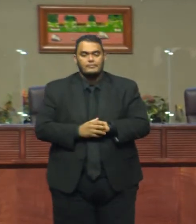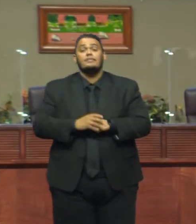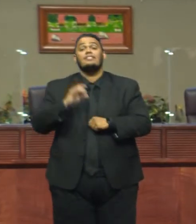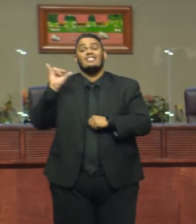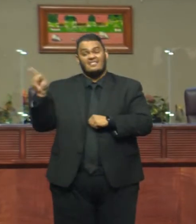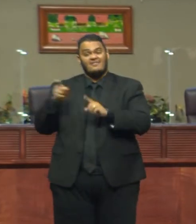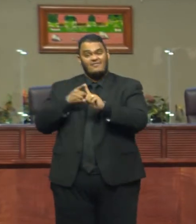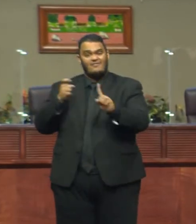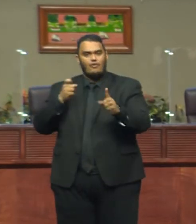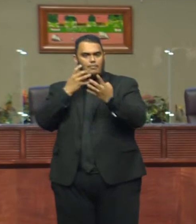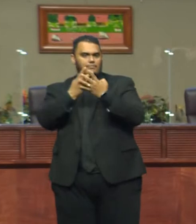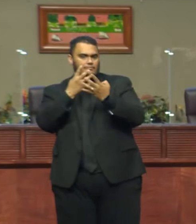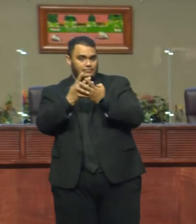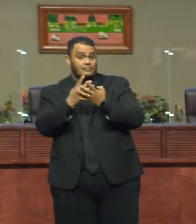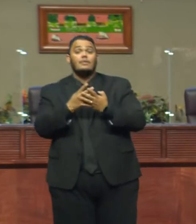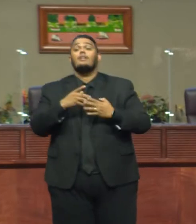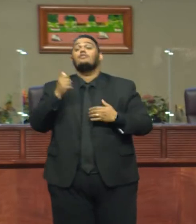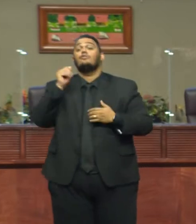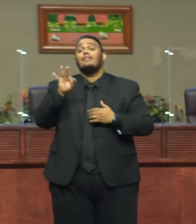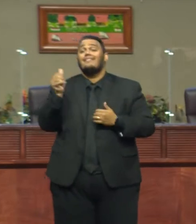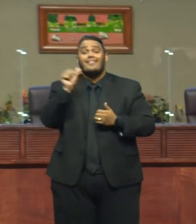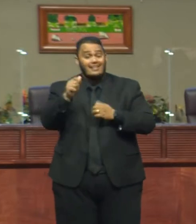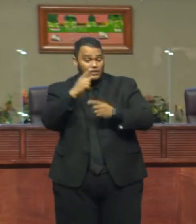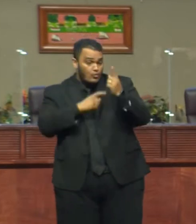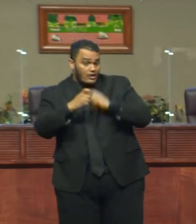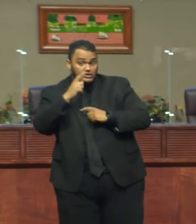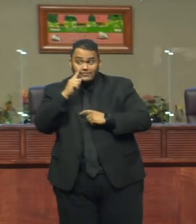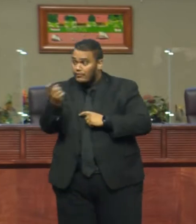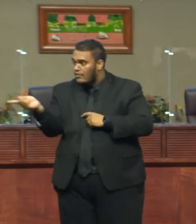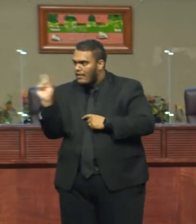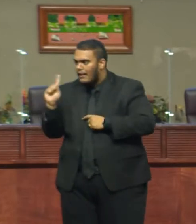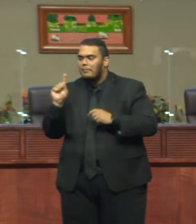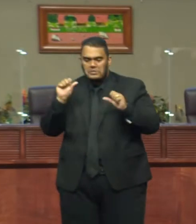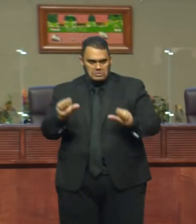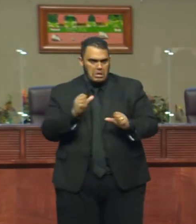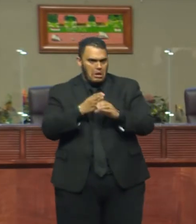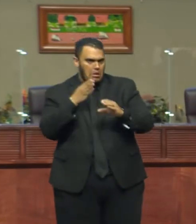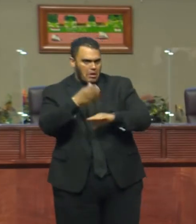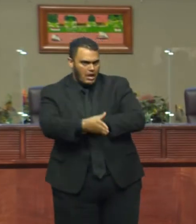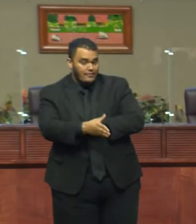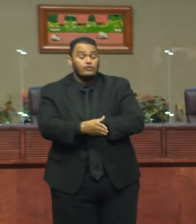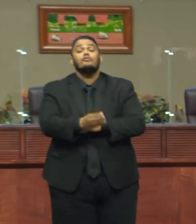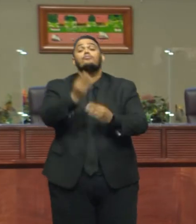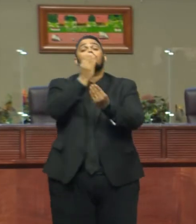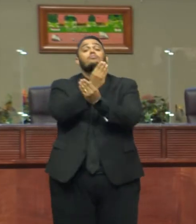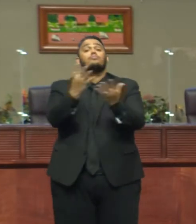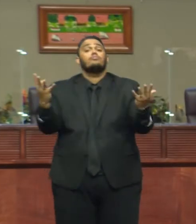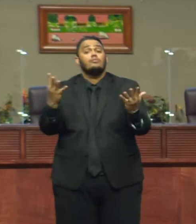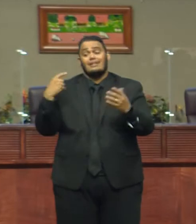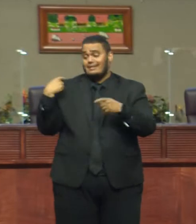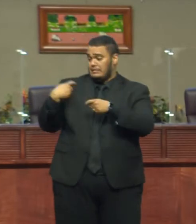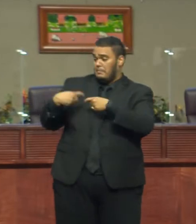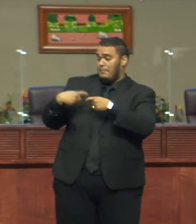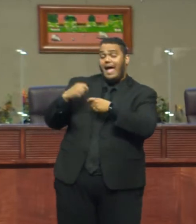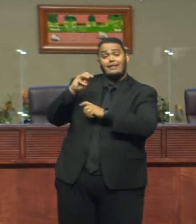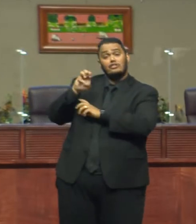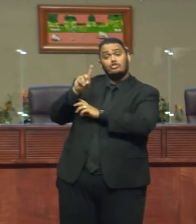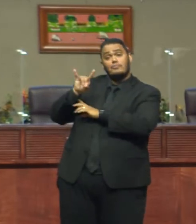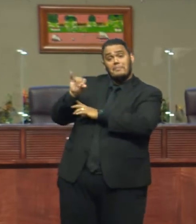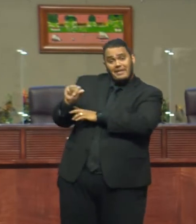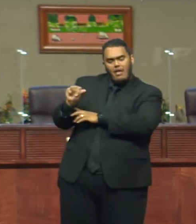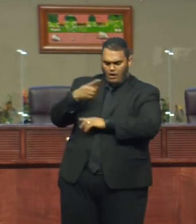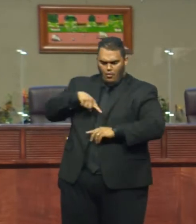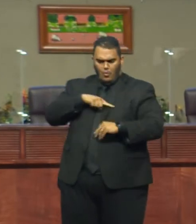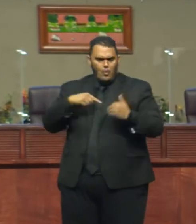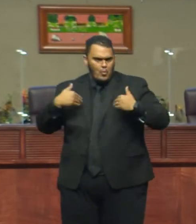those who I just identified. Just as a reminder for the Spanish-speaking media, we have the ability to translate, and we